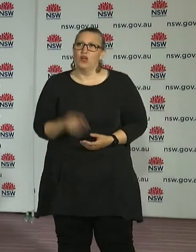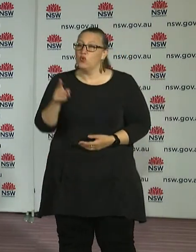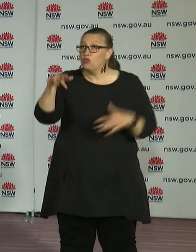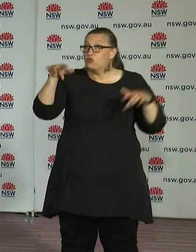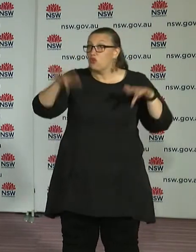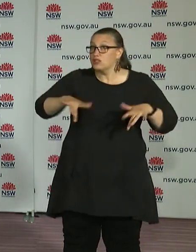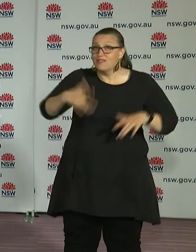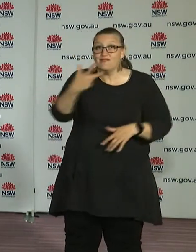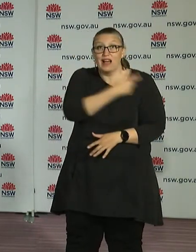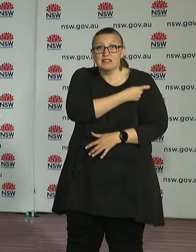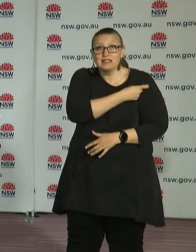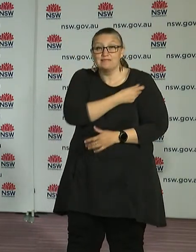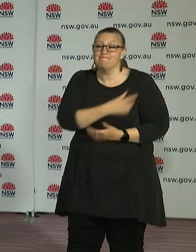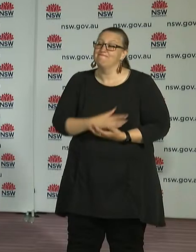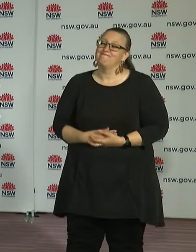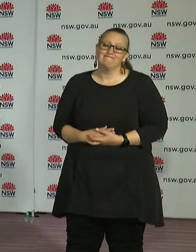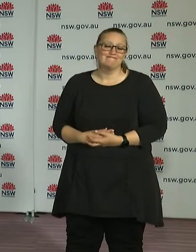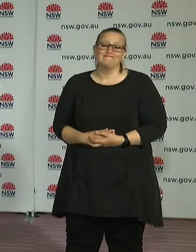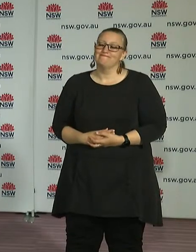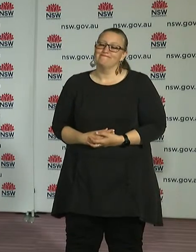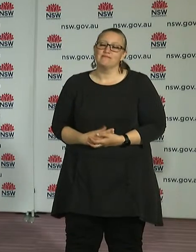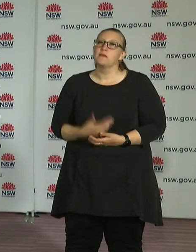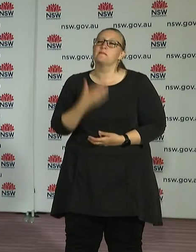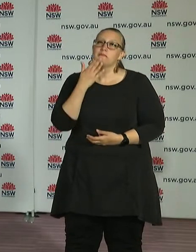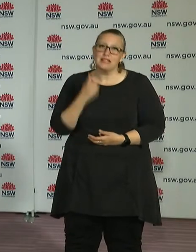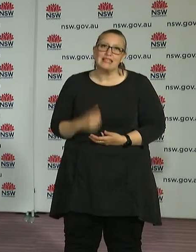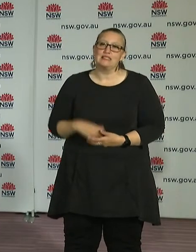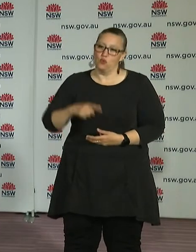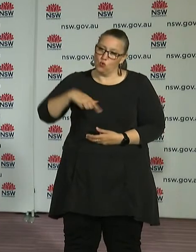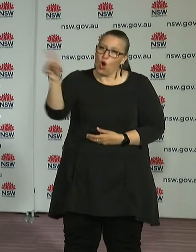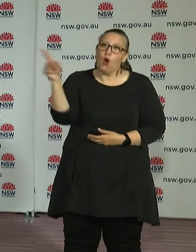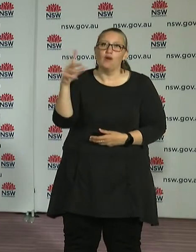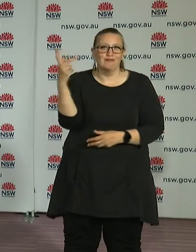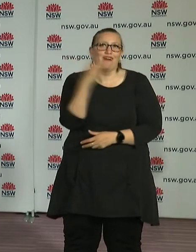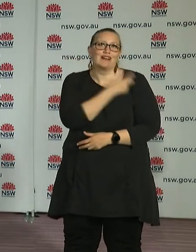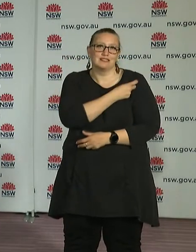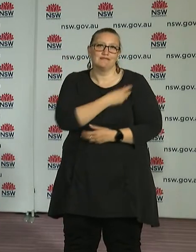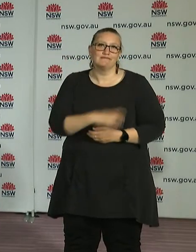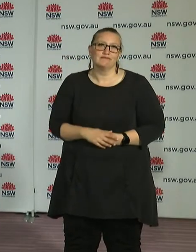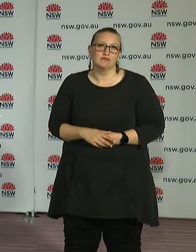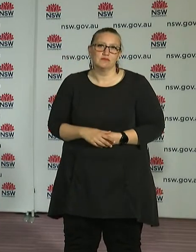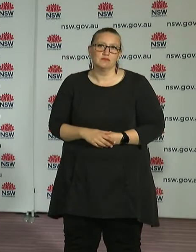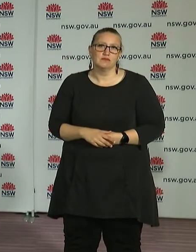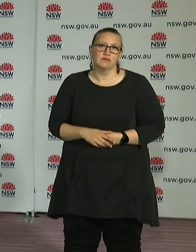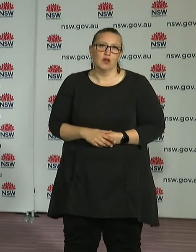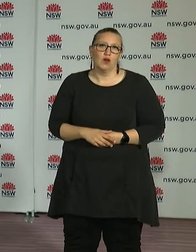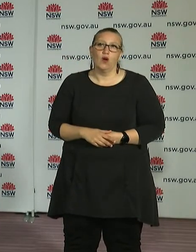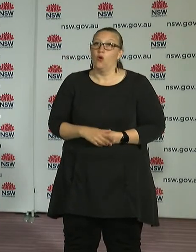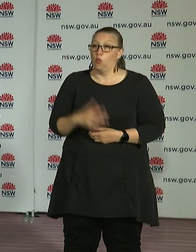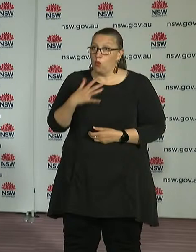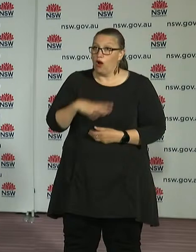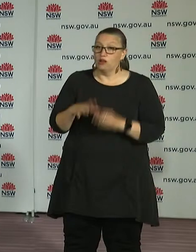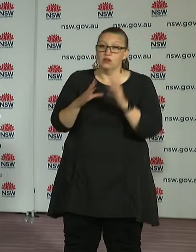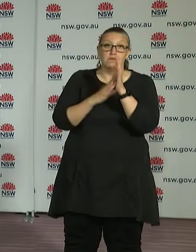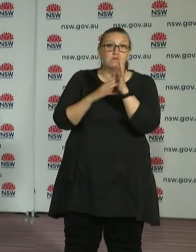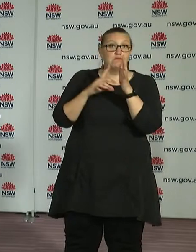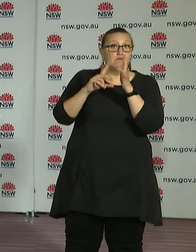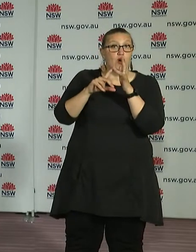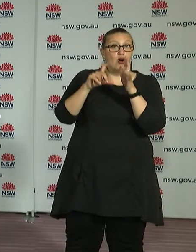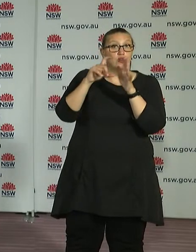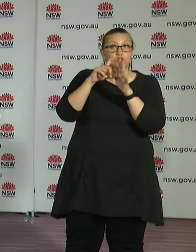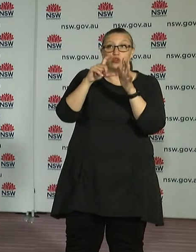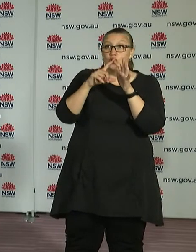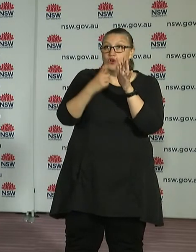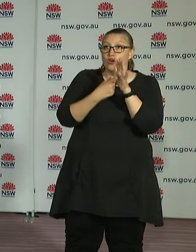unvaccinated, please, there is increasing supplies of Moderna at pharmacies, and the GPs have